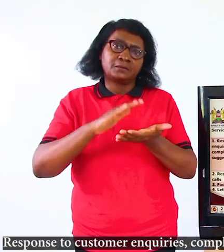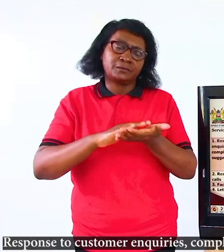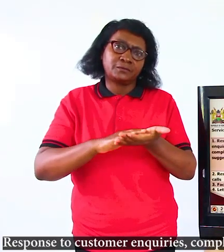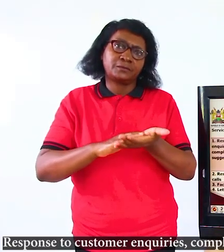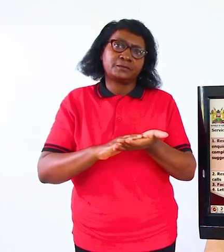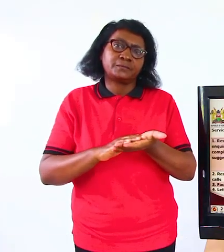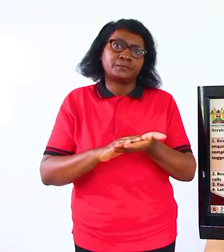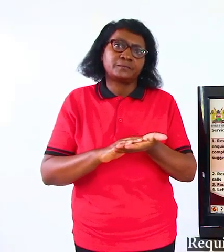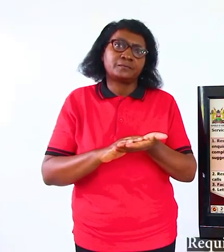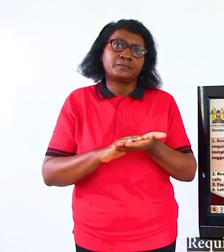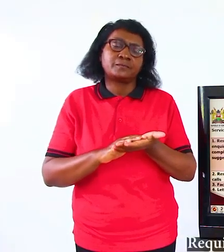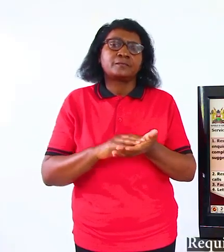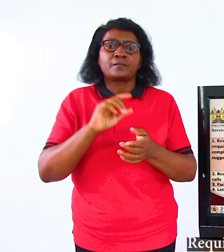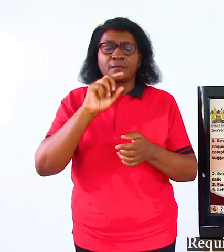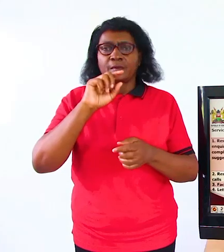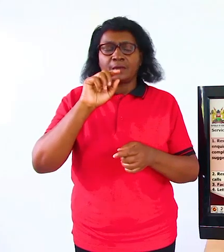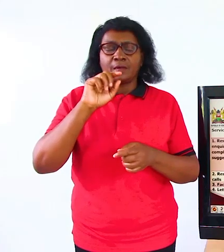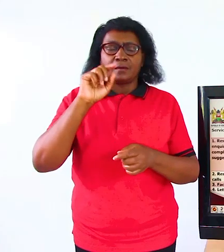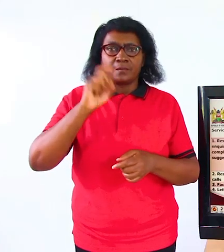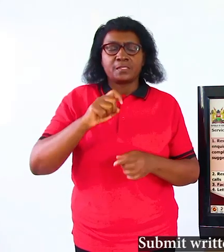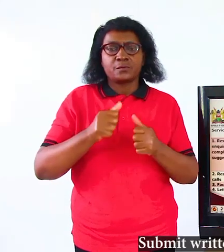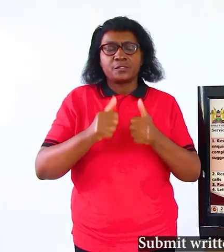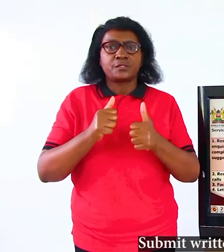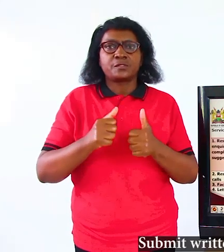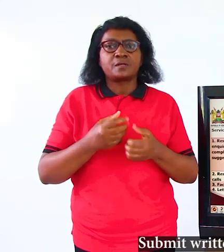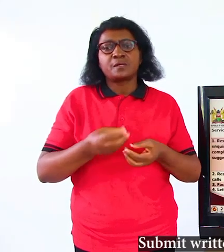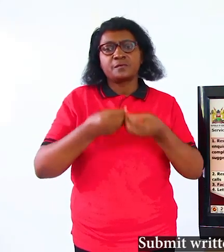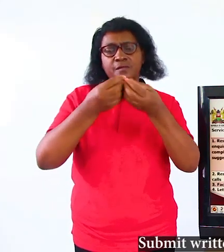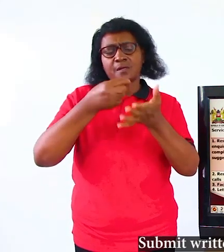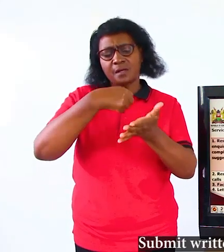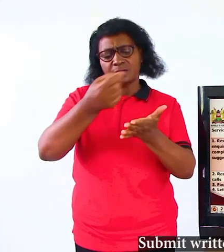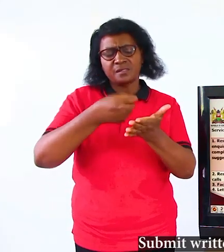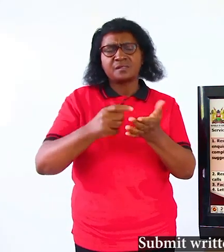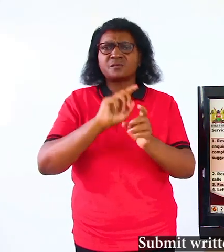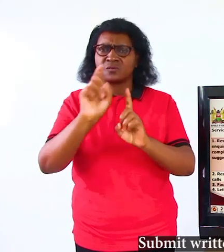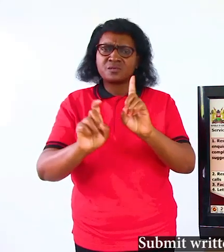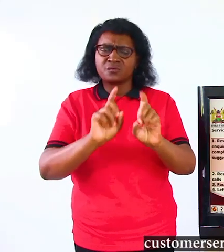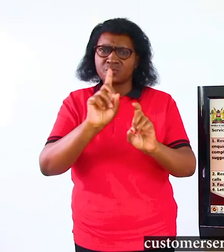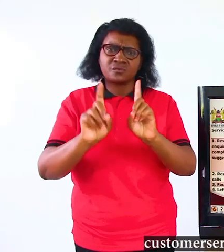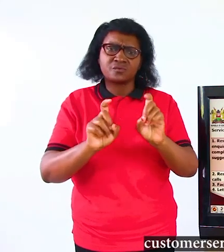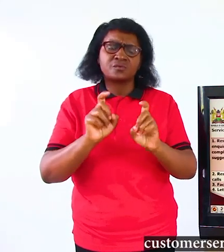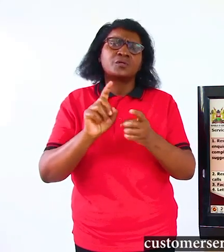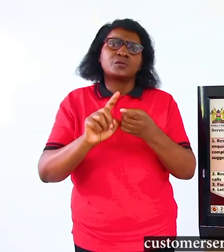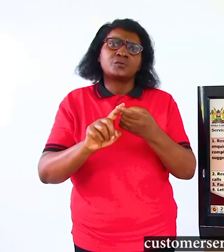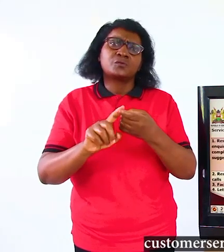suggestions. Requirements: submit written inquiry to customer service at